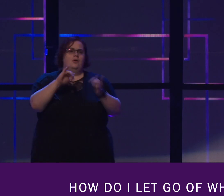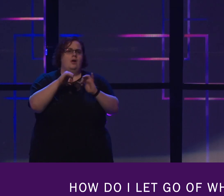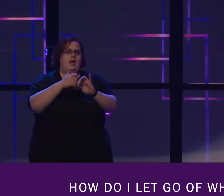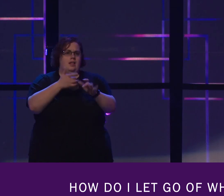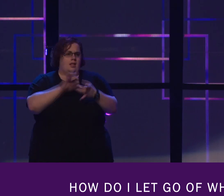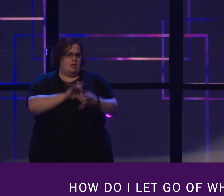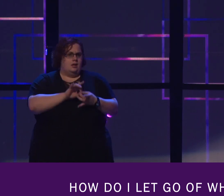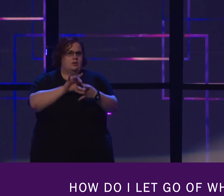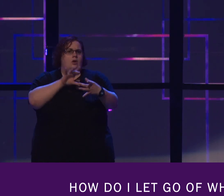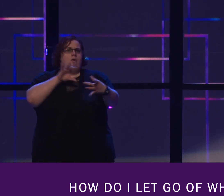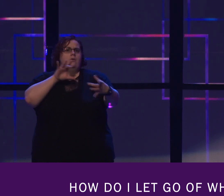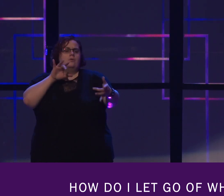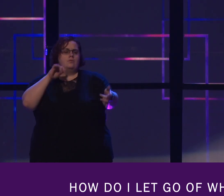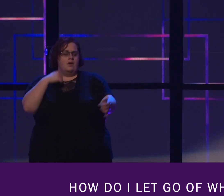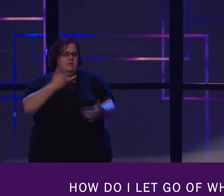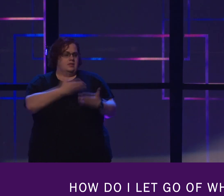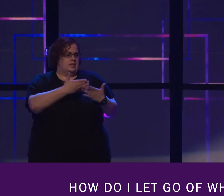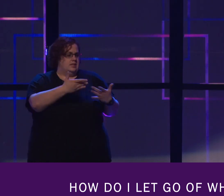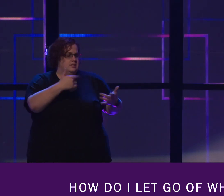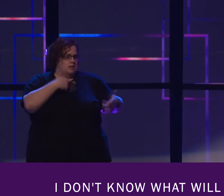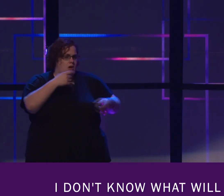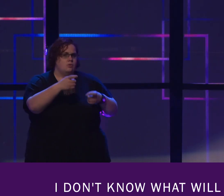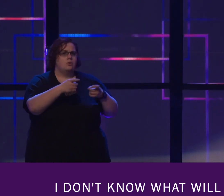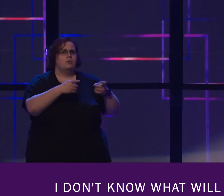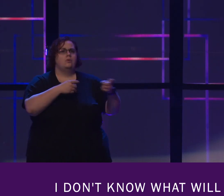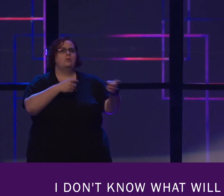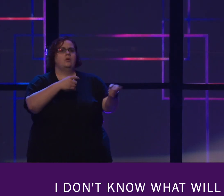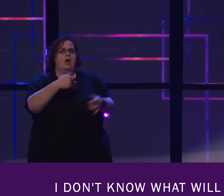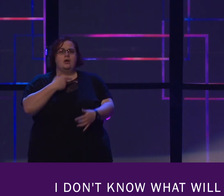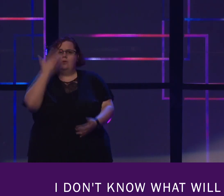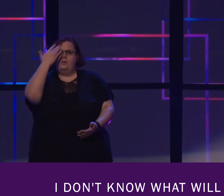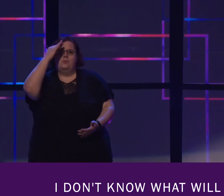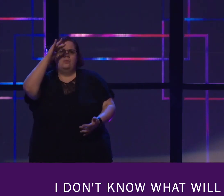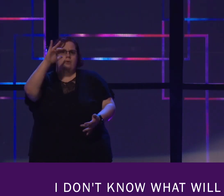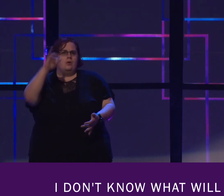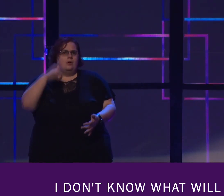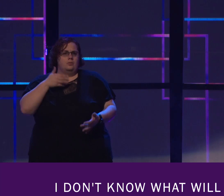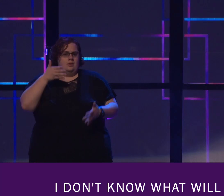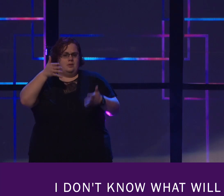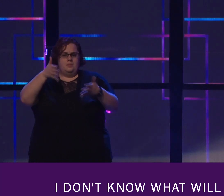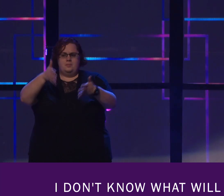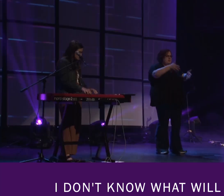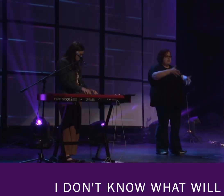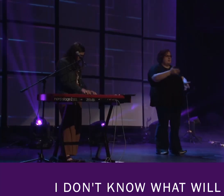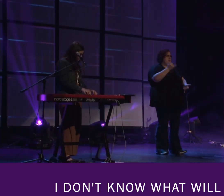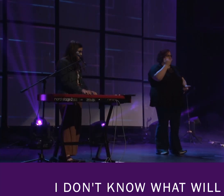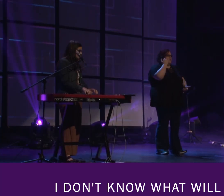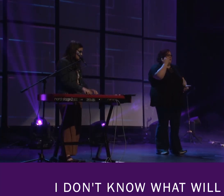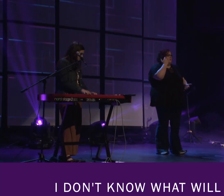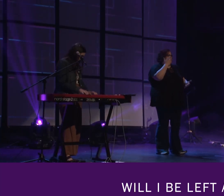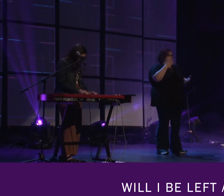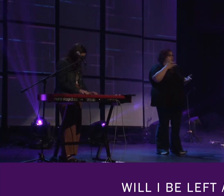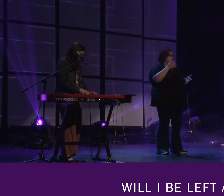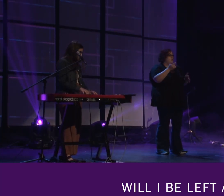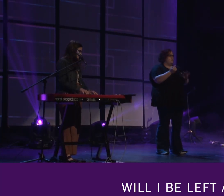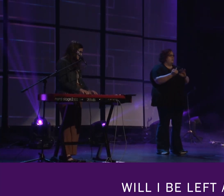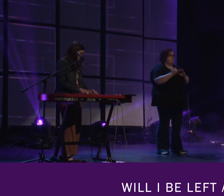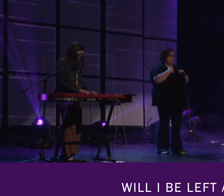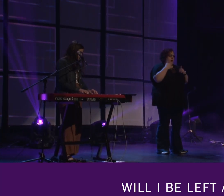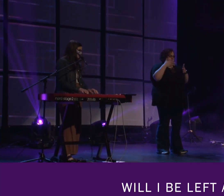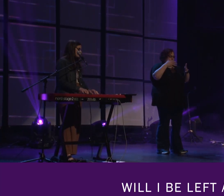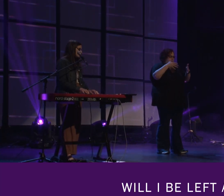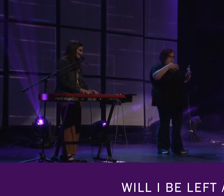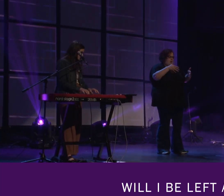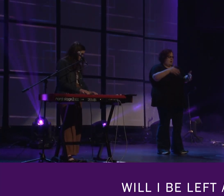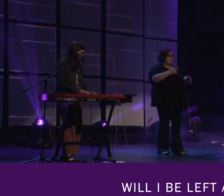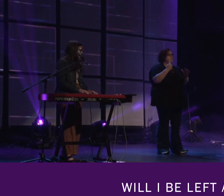How do I let go of what I control? I don't know what will be left to